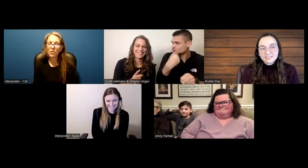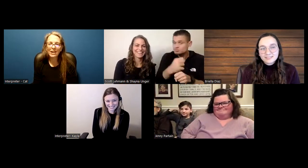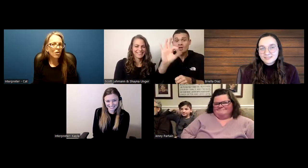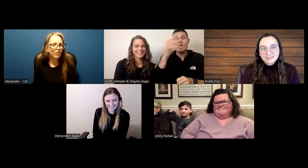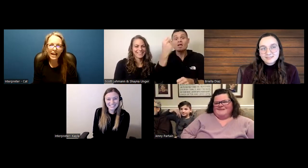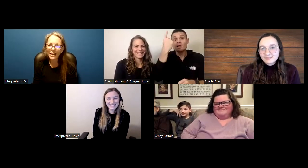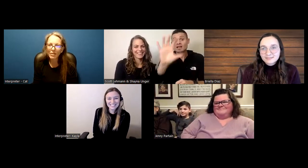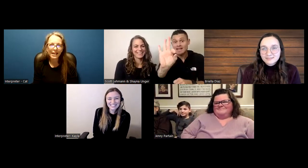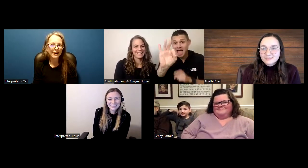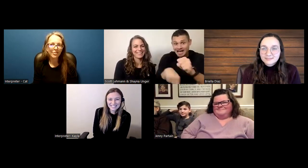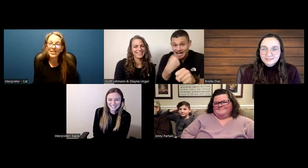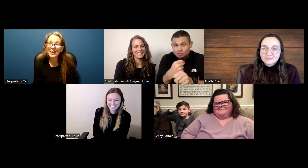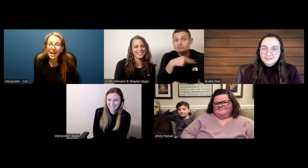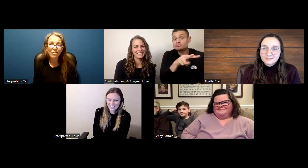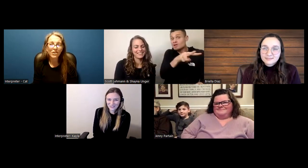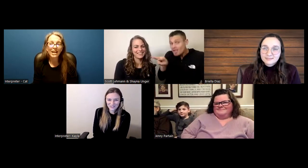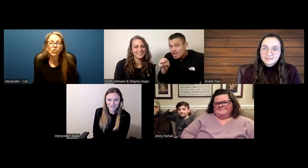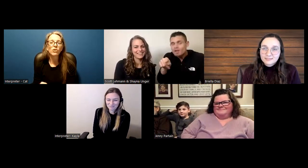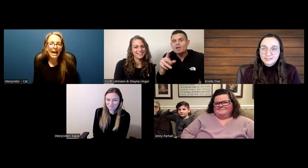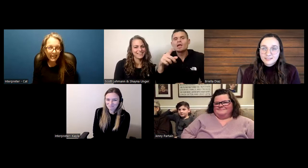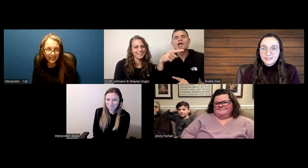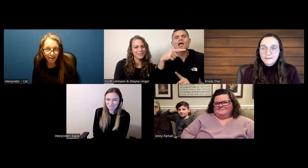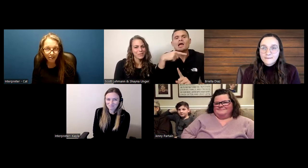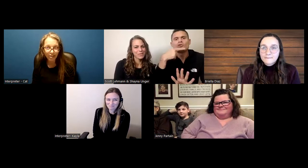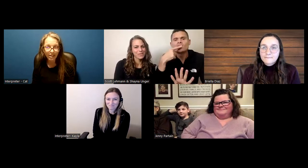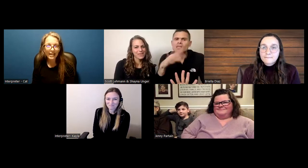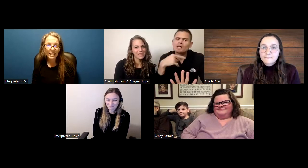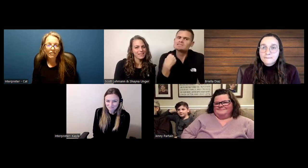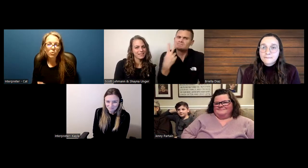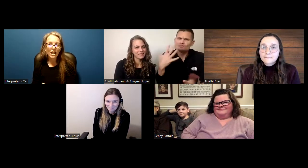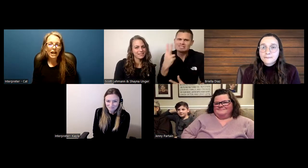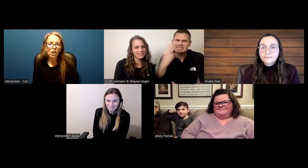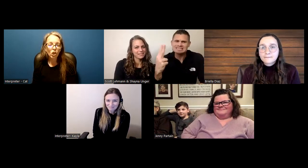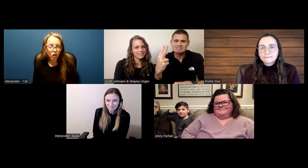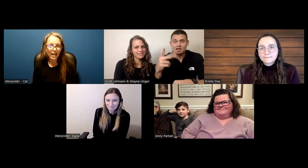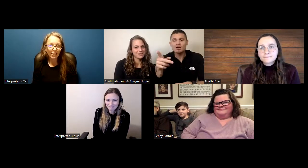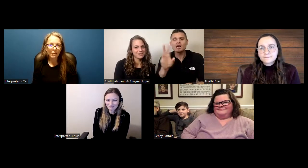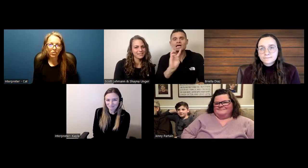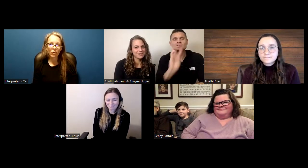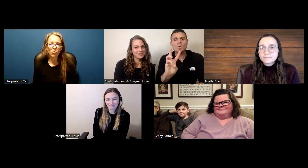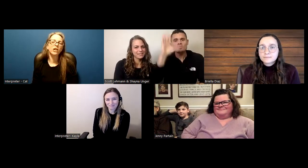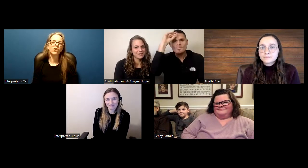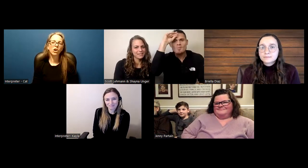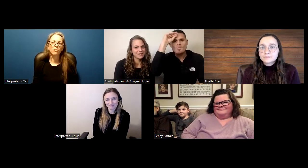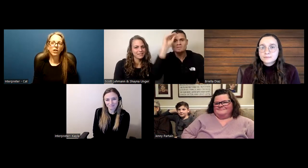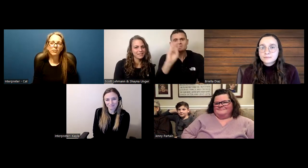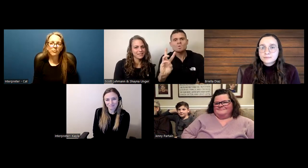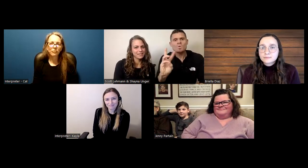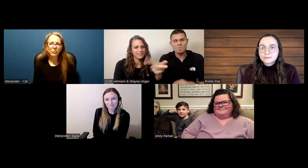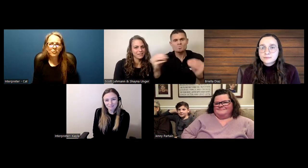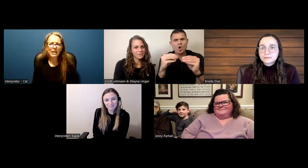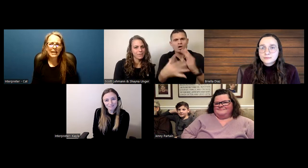Yeah. It wasn't overnight, man. It was not overnight. So 9 years from when I looked at the mountain and wanted to go up